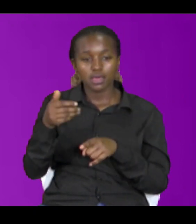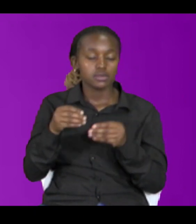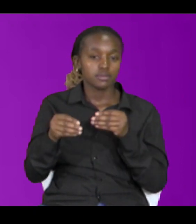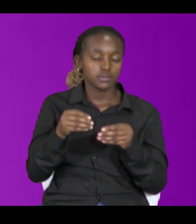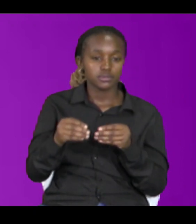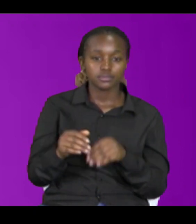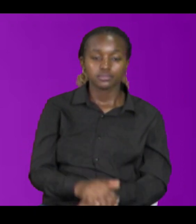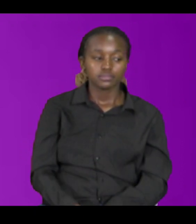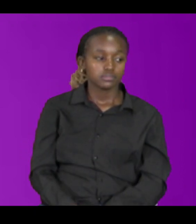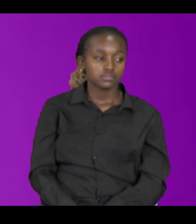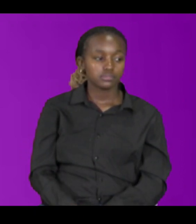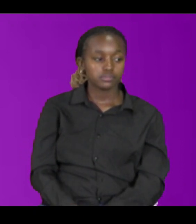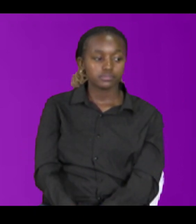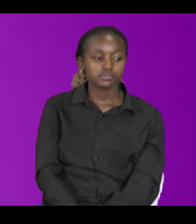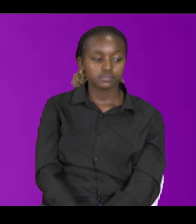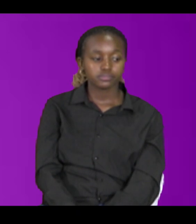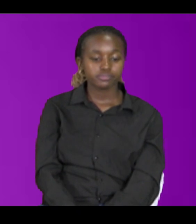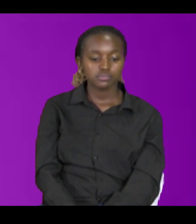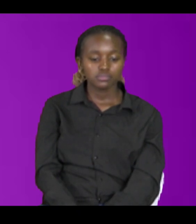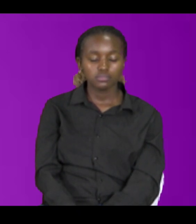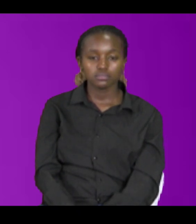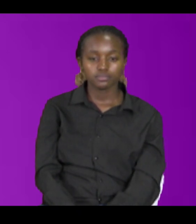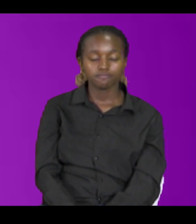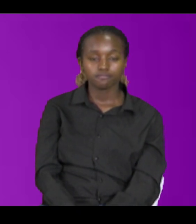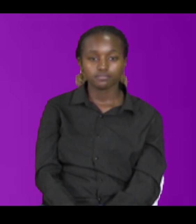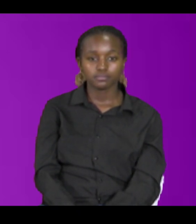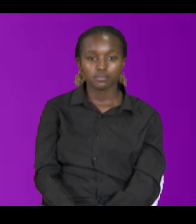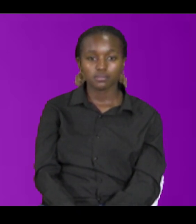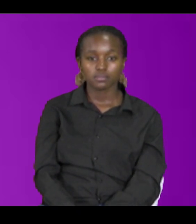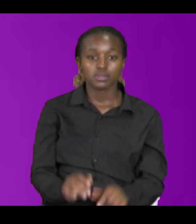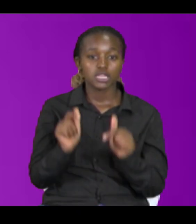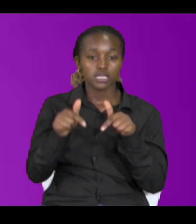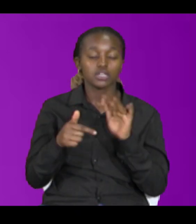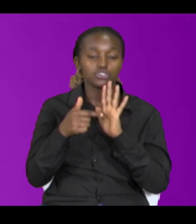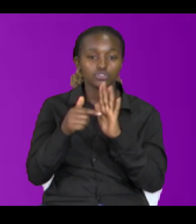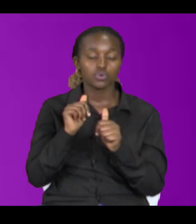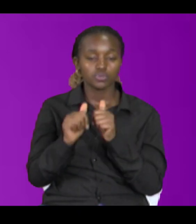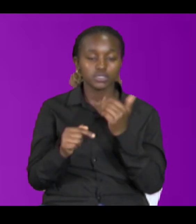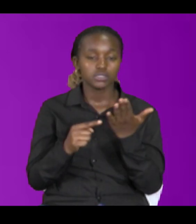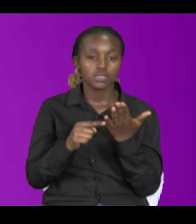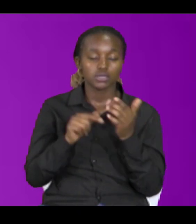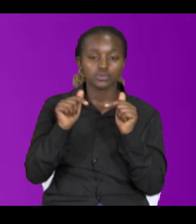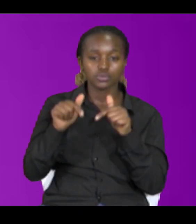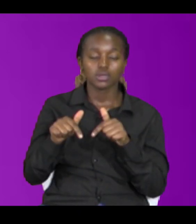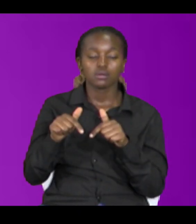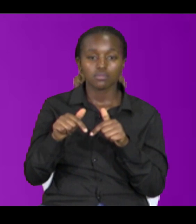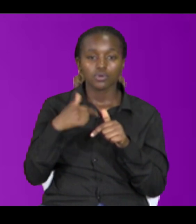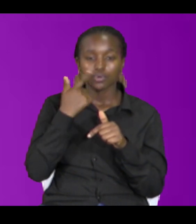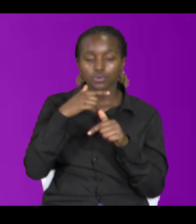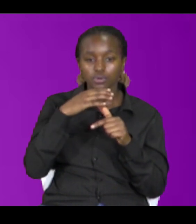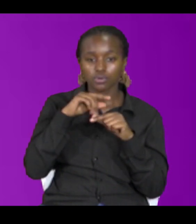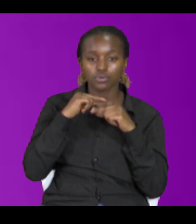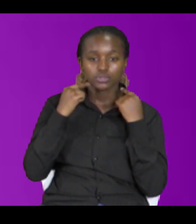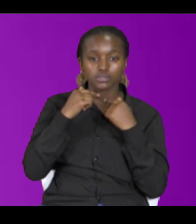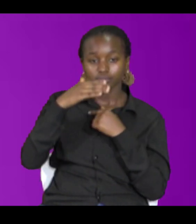especially for persons with disabilities. This has been Tech Today Show, hosted by me, Chris Mwololo. Just a